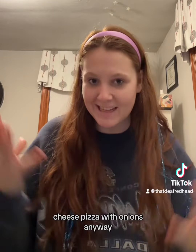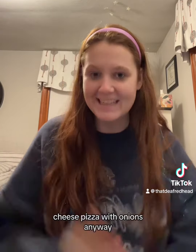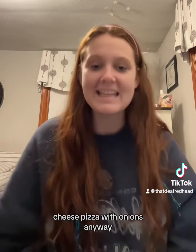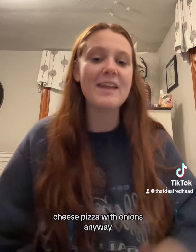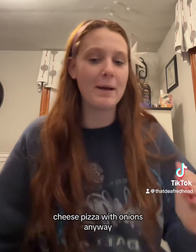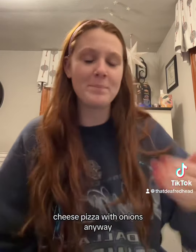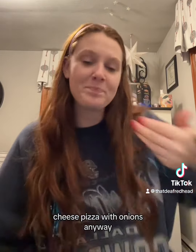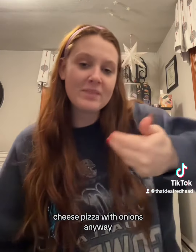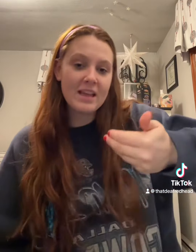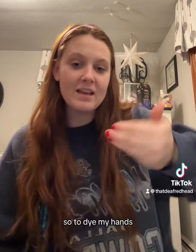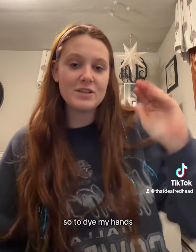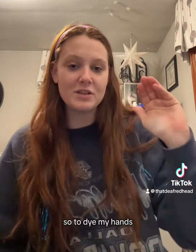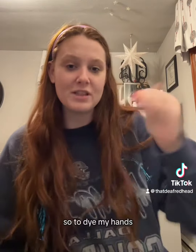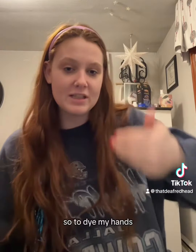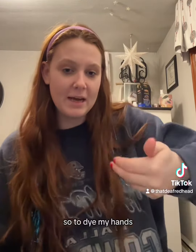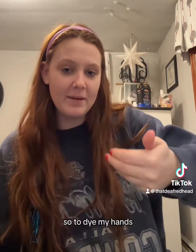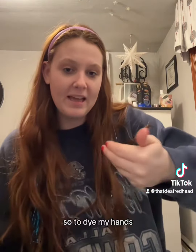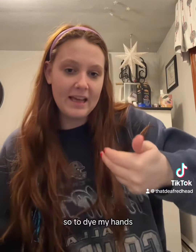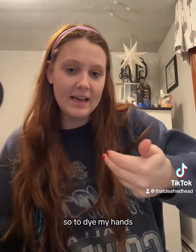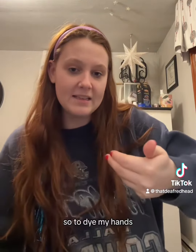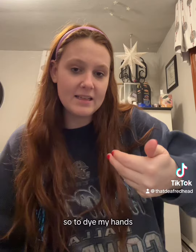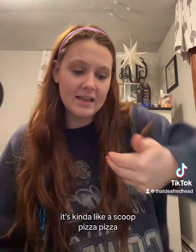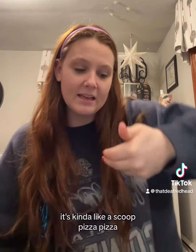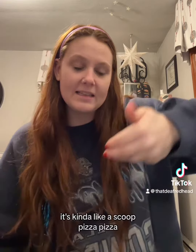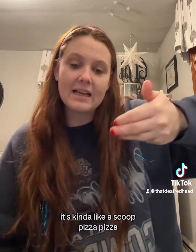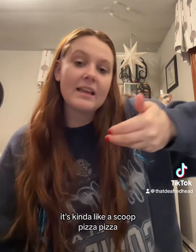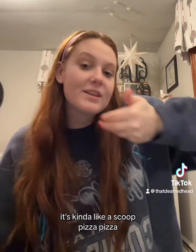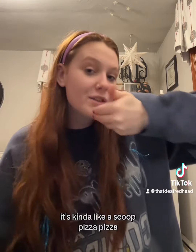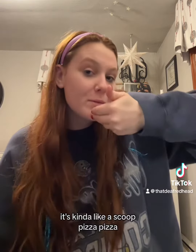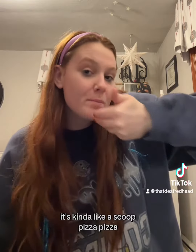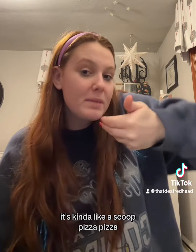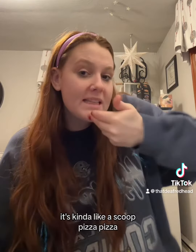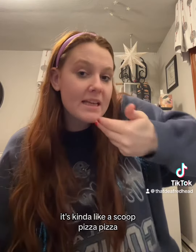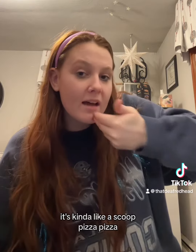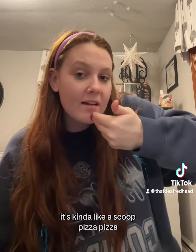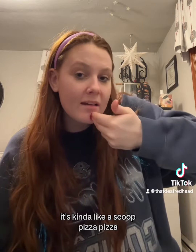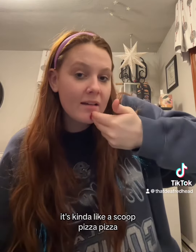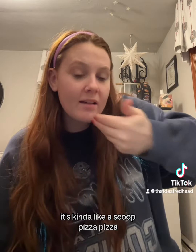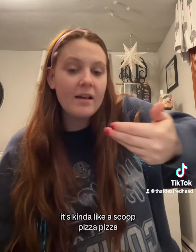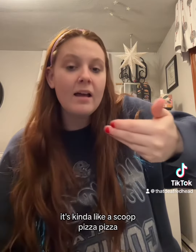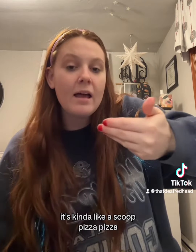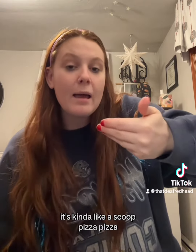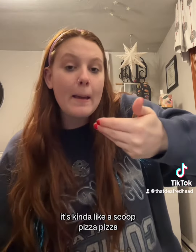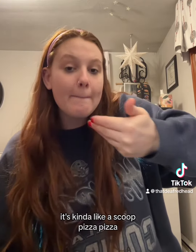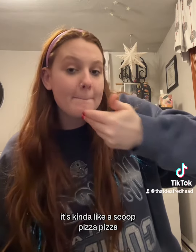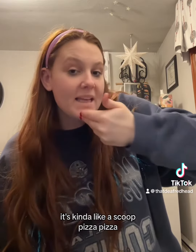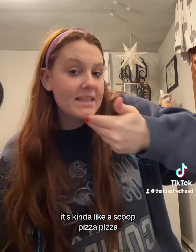onions. Anyway, so it's your dominant hand and it's kind of like a scoop pizza. Pizza.